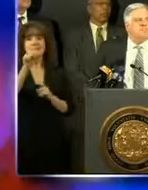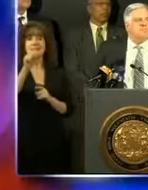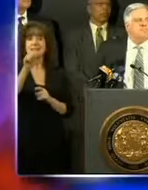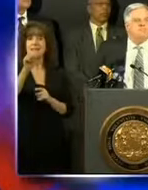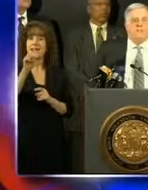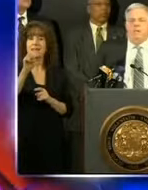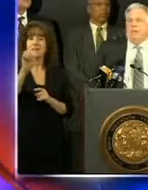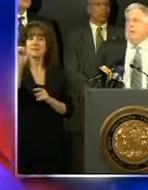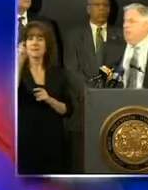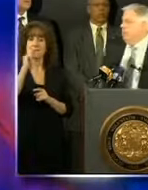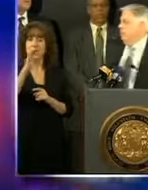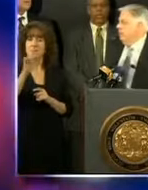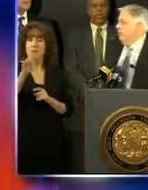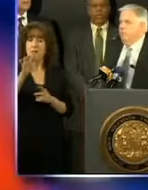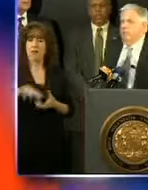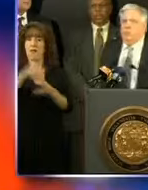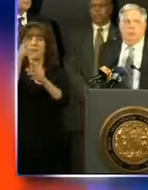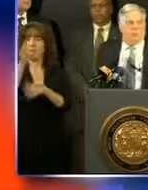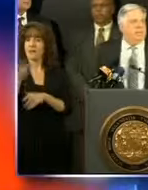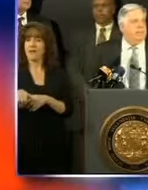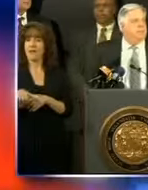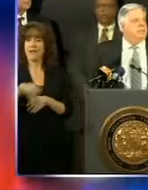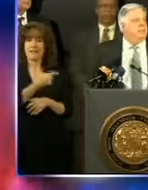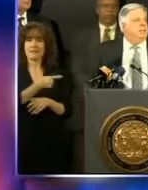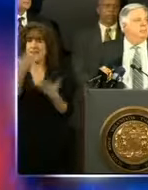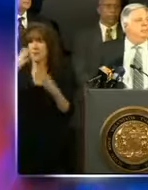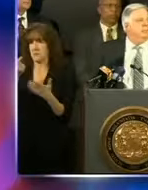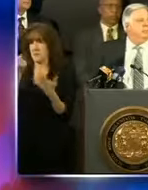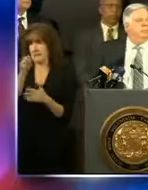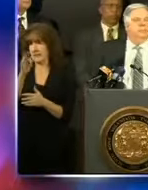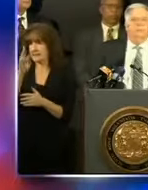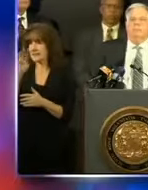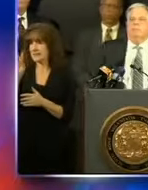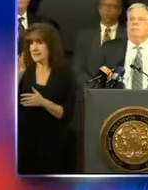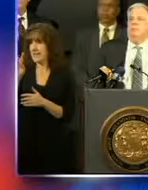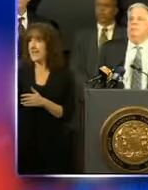for civil unrest? I don't believe I do know for sure, but it's probably 1968.